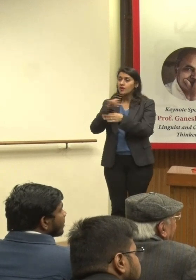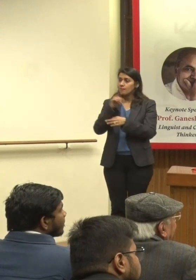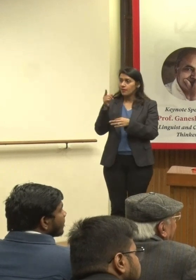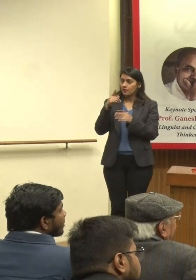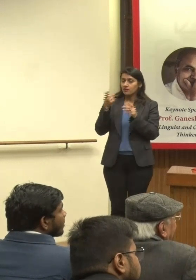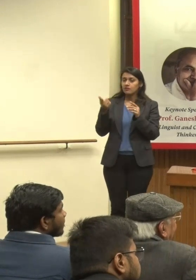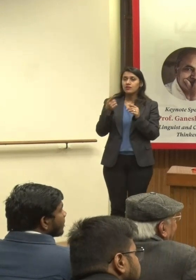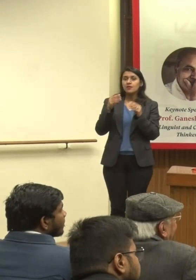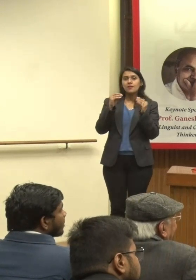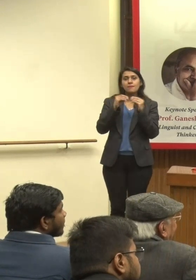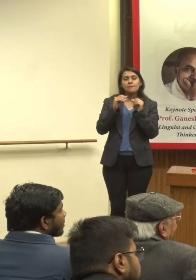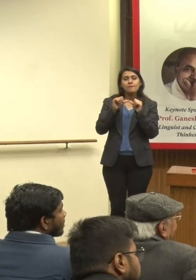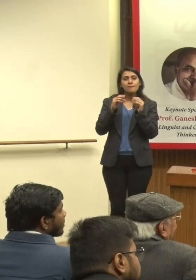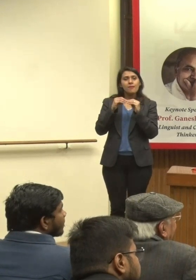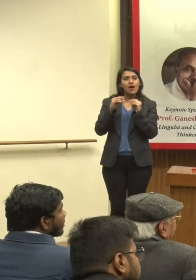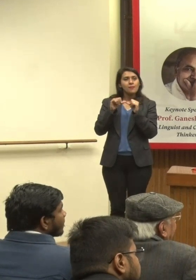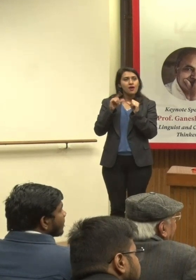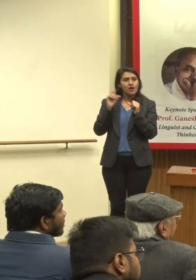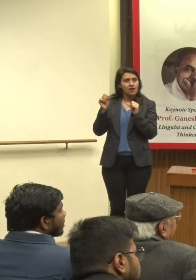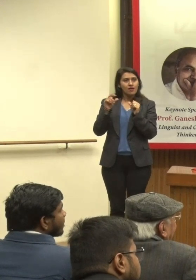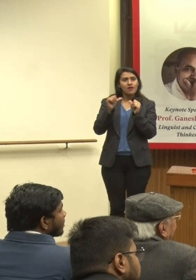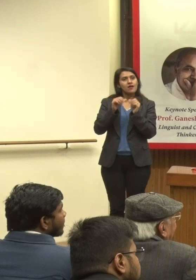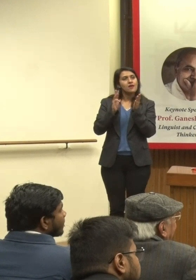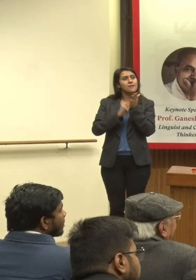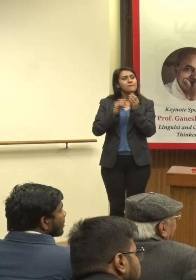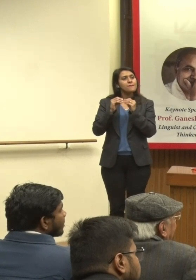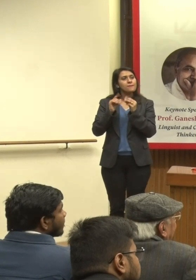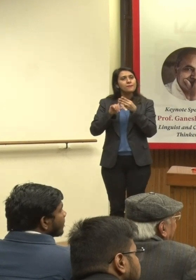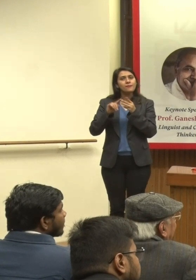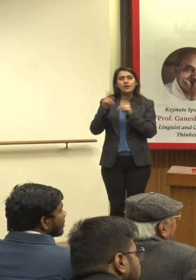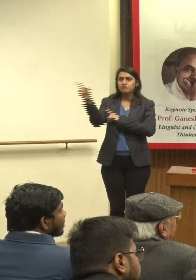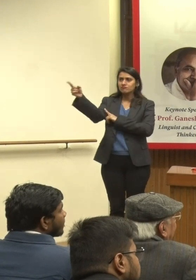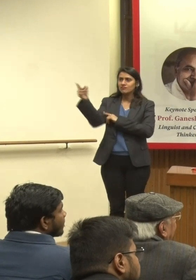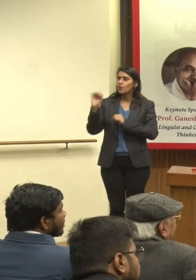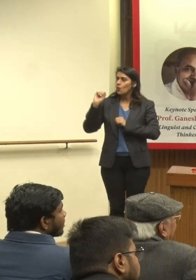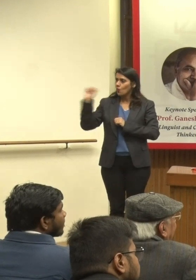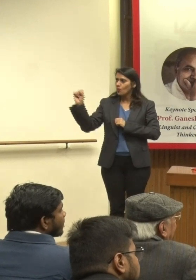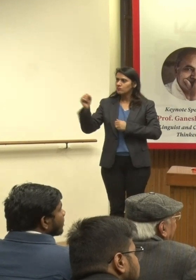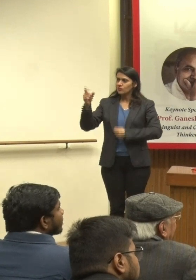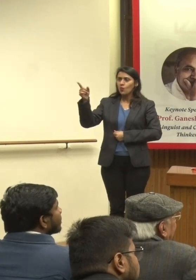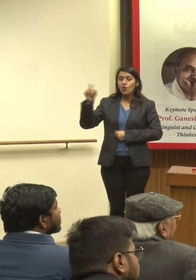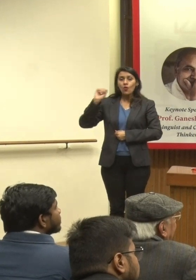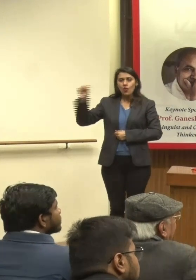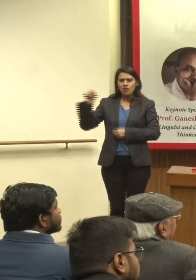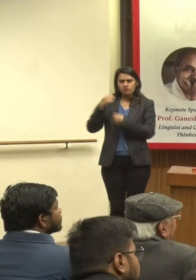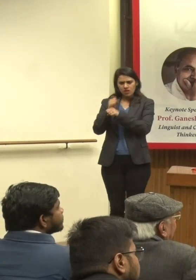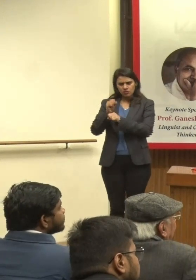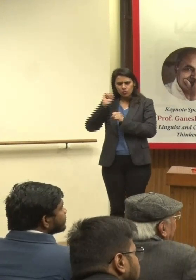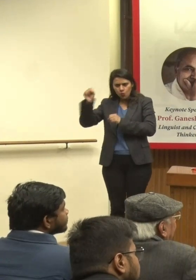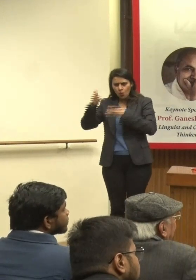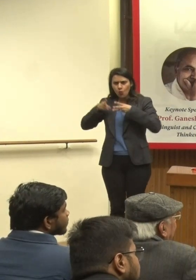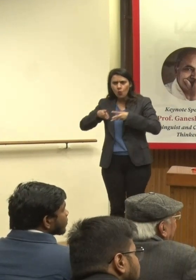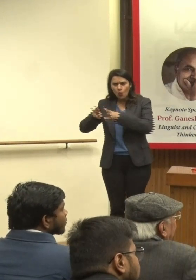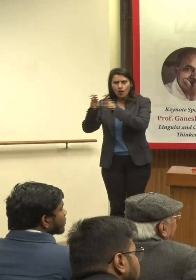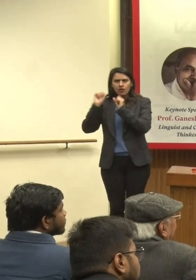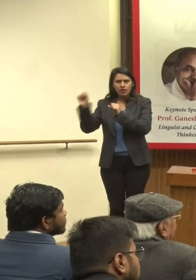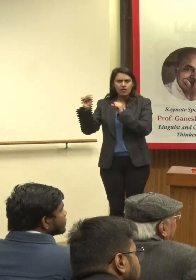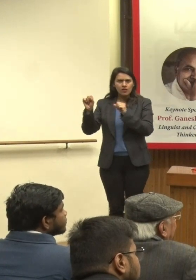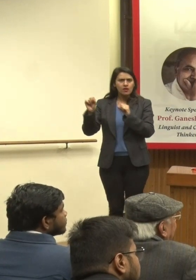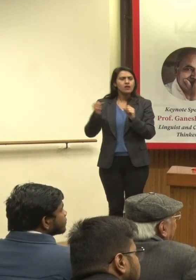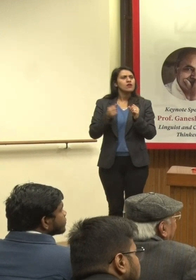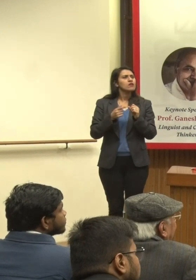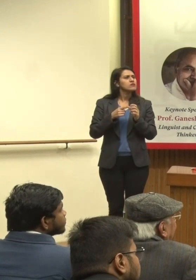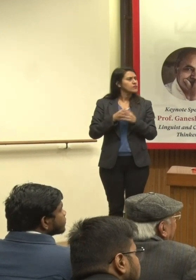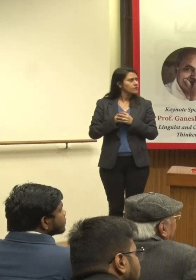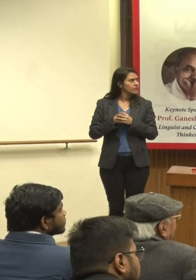the young research student, wrote that if he had his way, he would simply melt all the